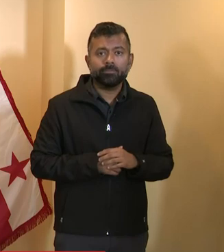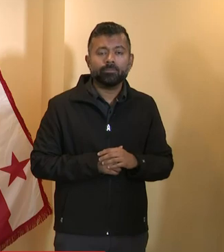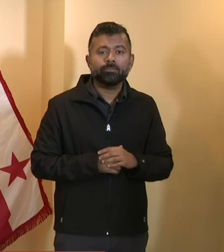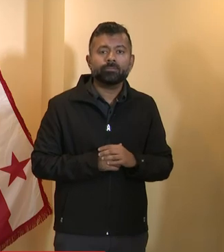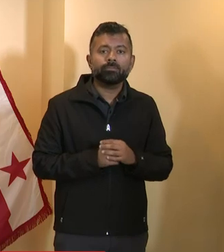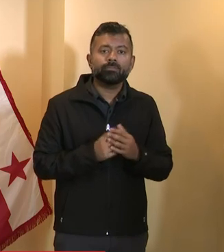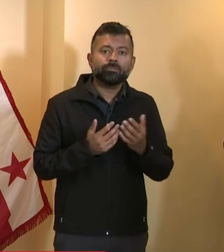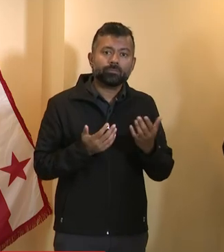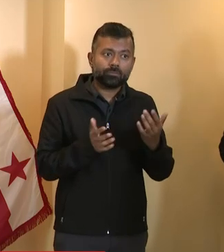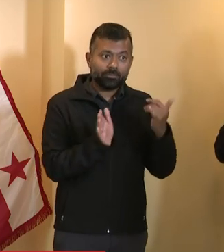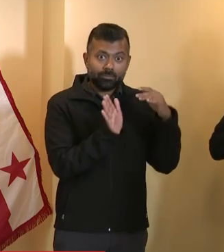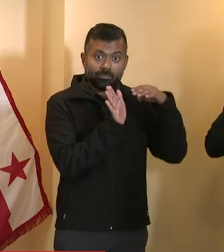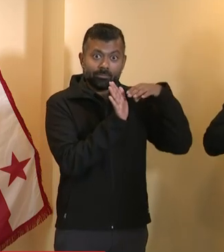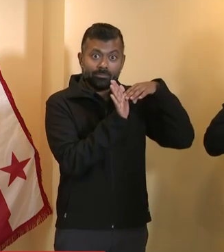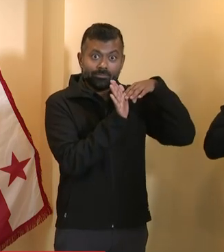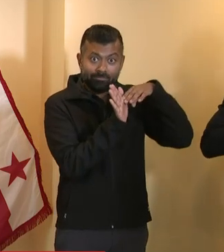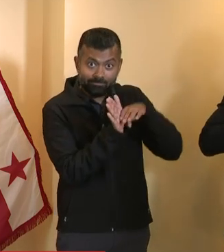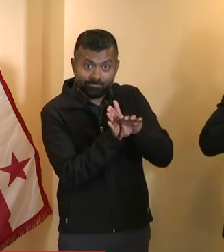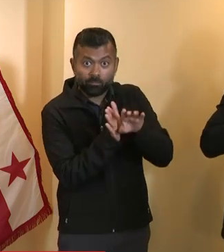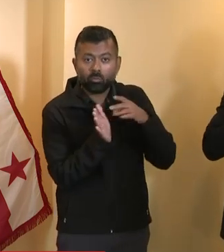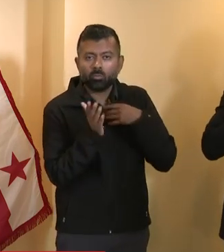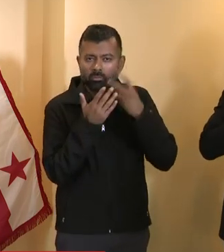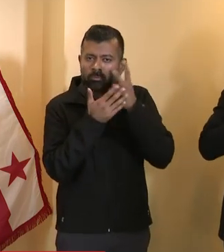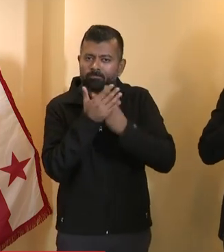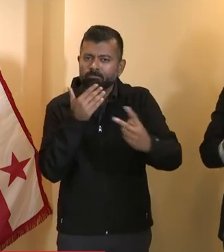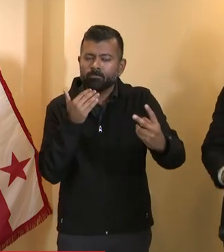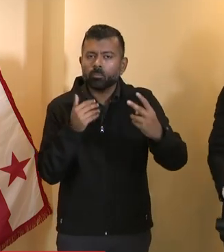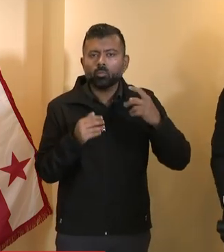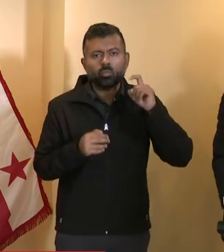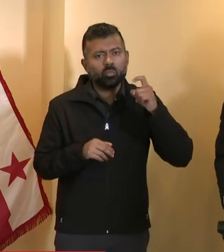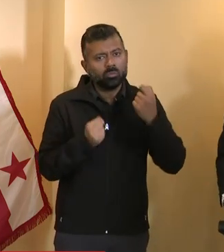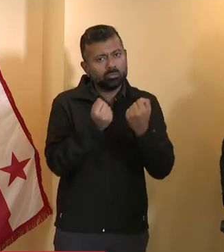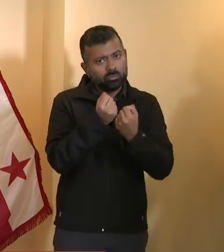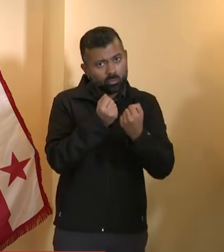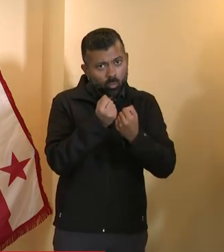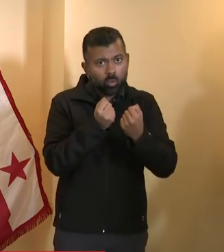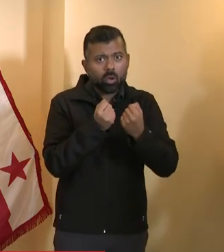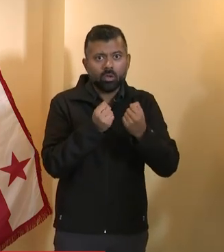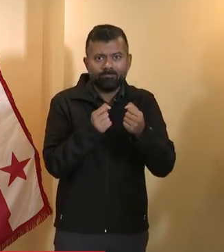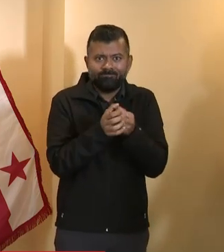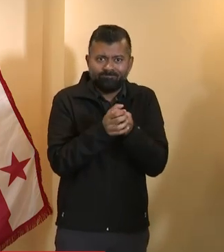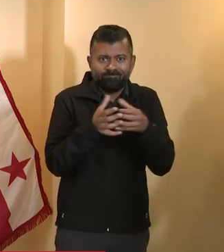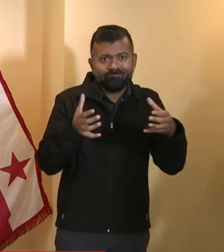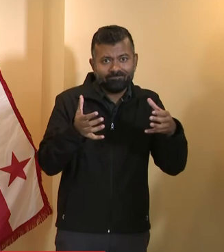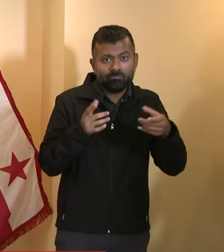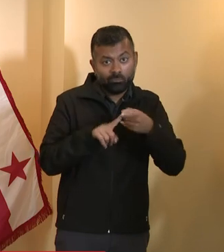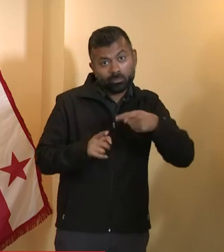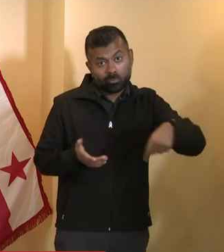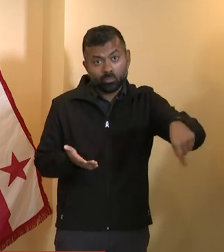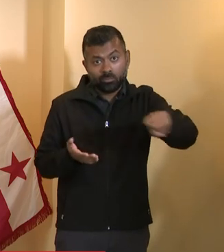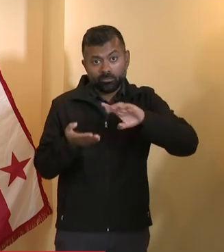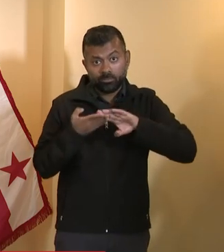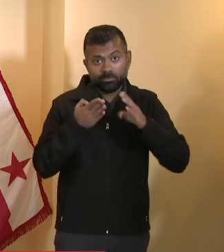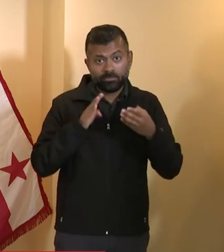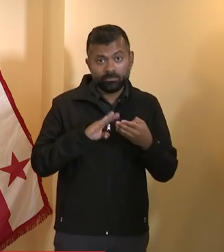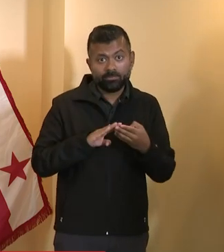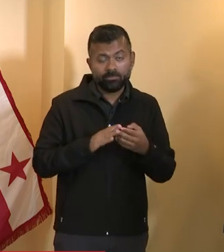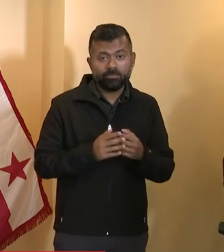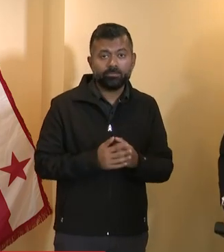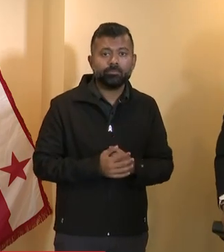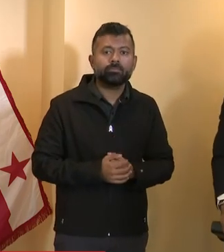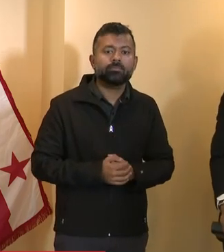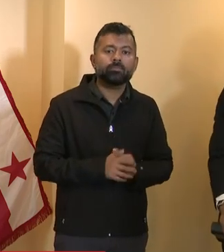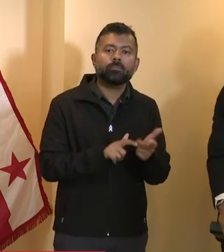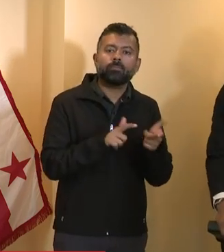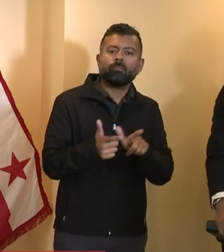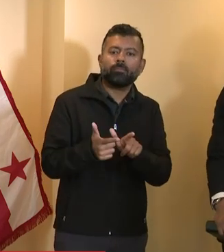infrastructure that is going to support the growth and the comeback from the downturn? Chairman Mendelson also talked about the impact to